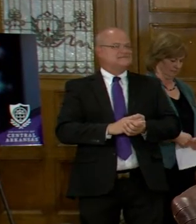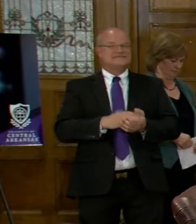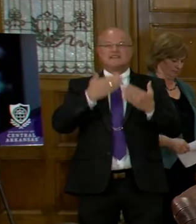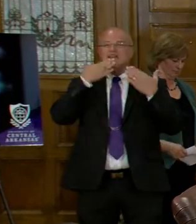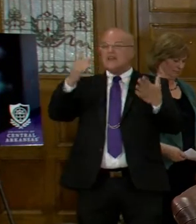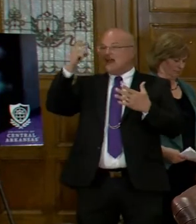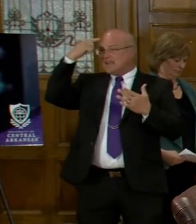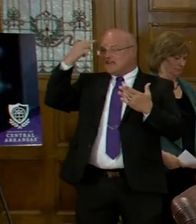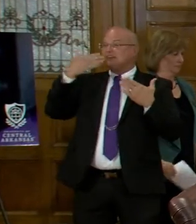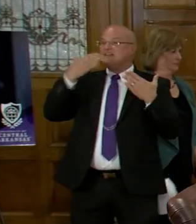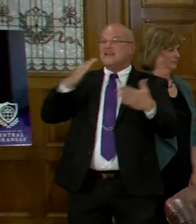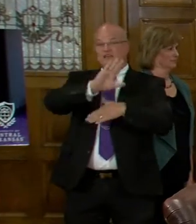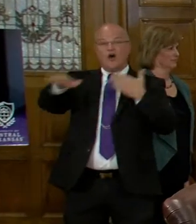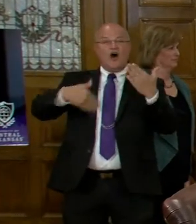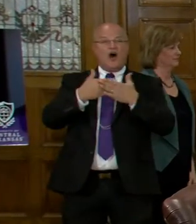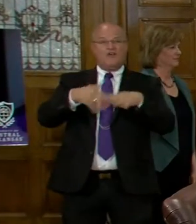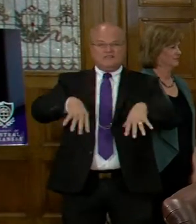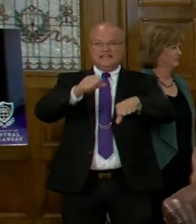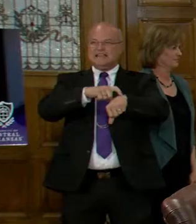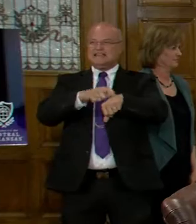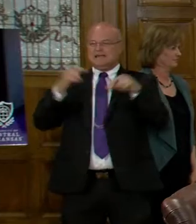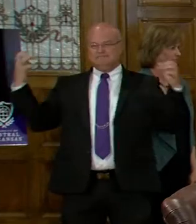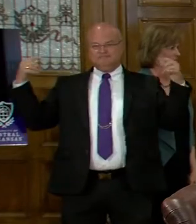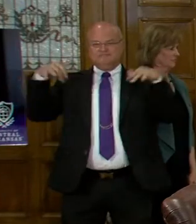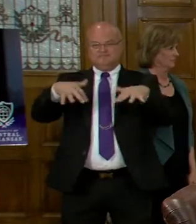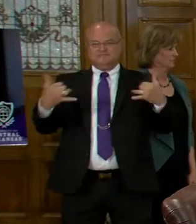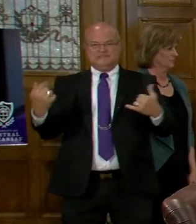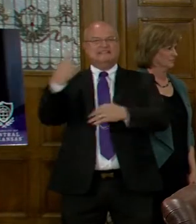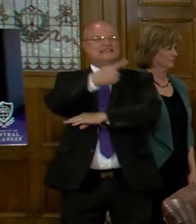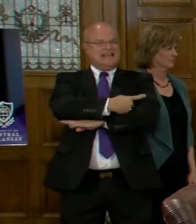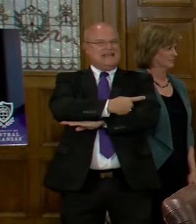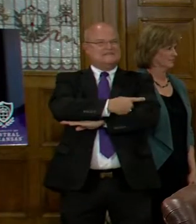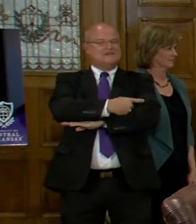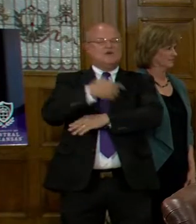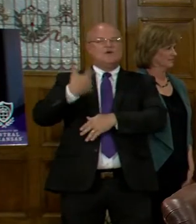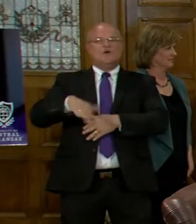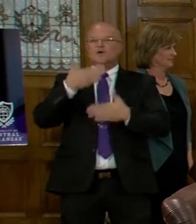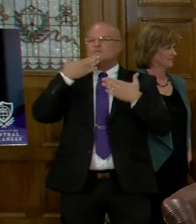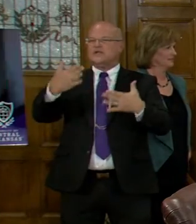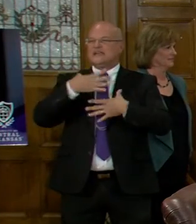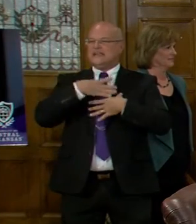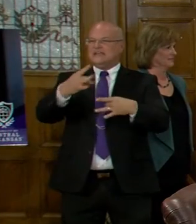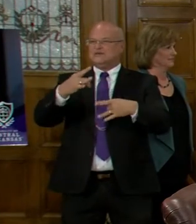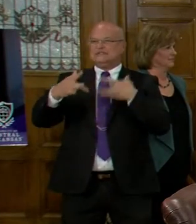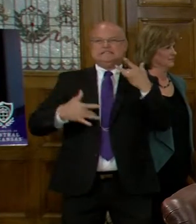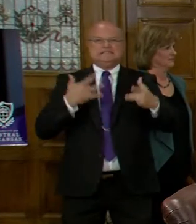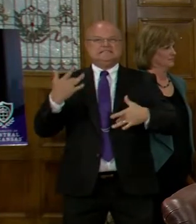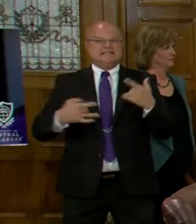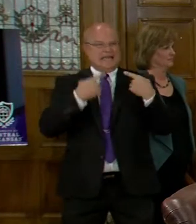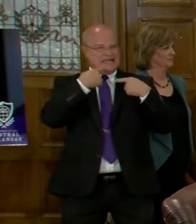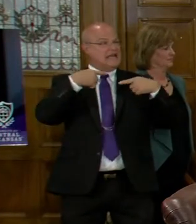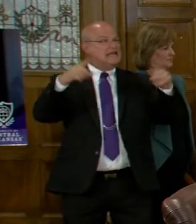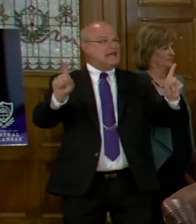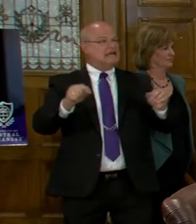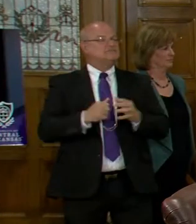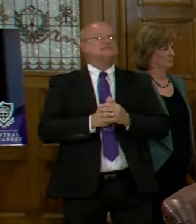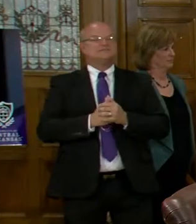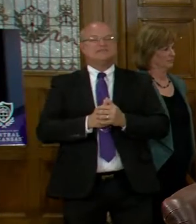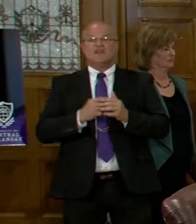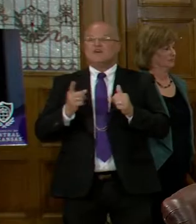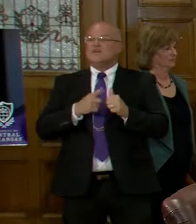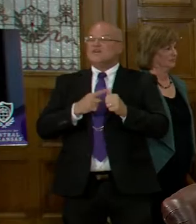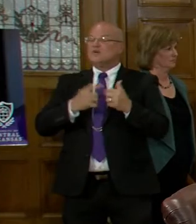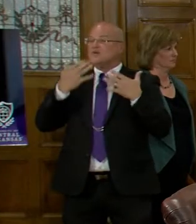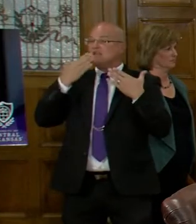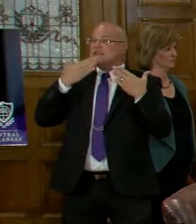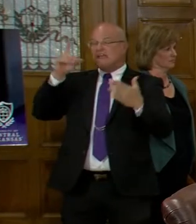Thank you, Governor, and thank you all for taking the time to be with us today. We appreciate the interest in this very exciting announcement. I first of all